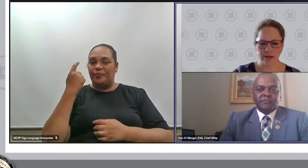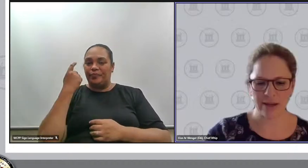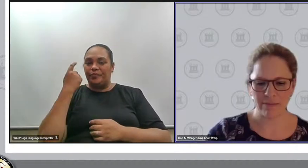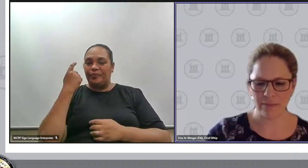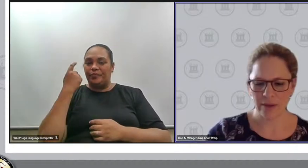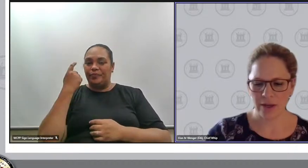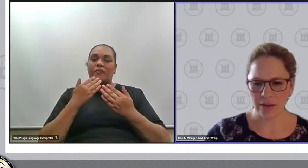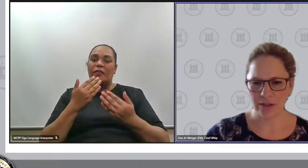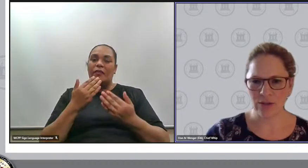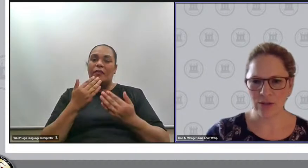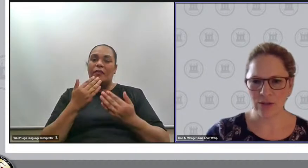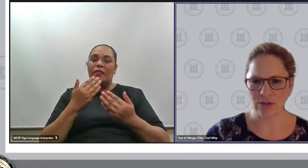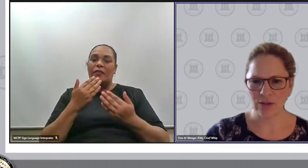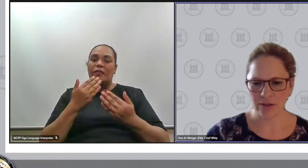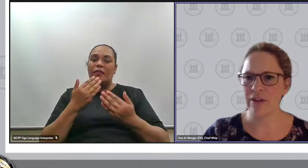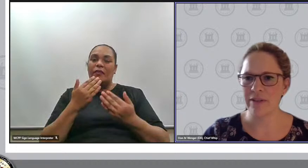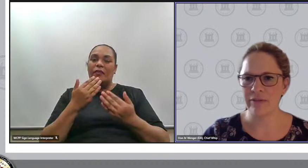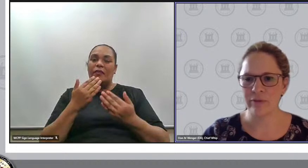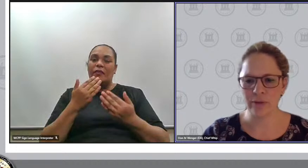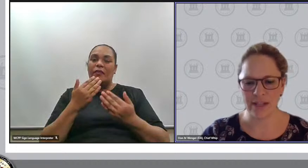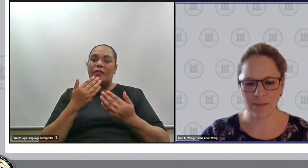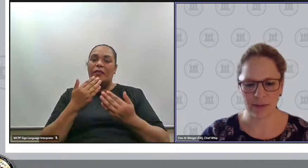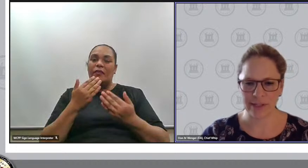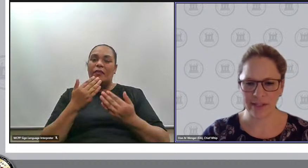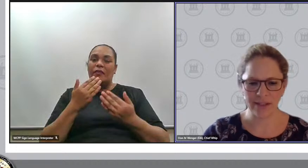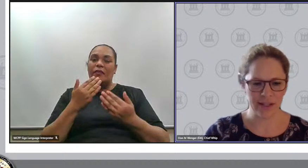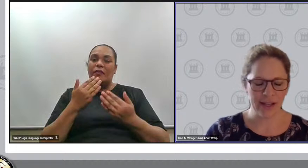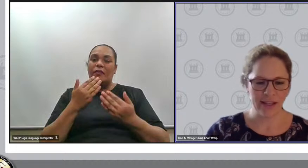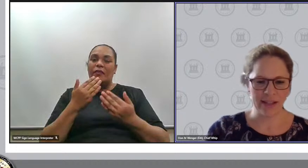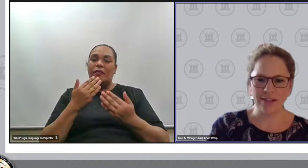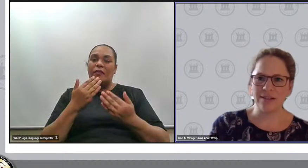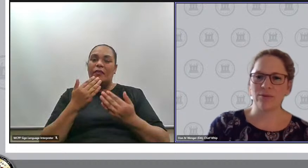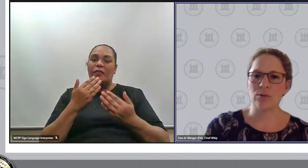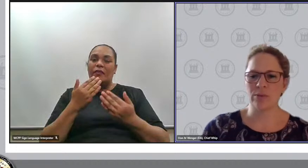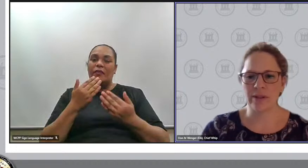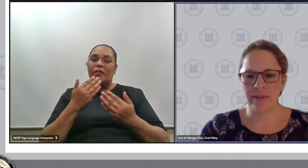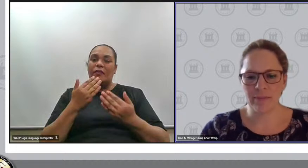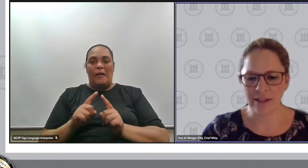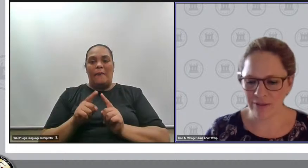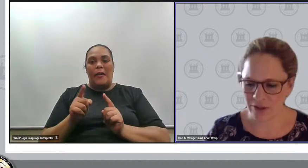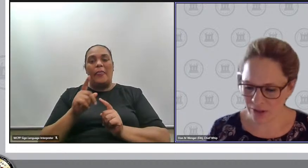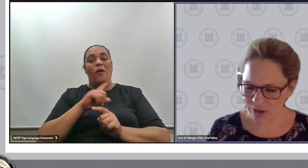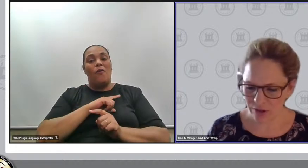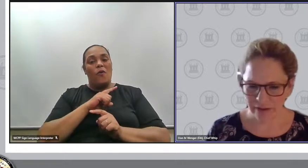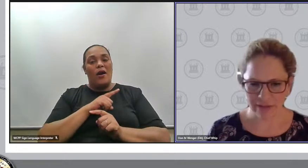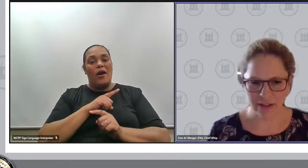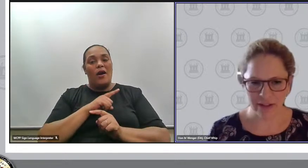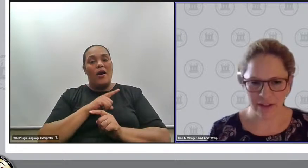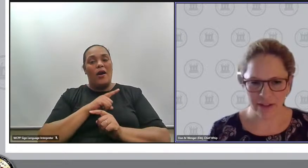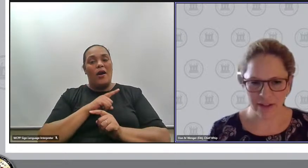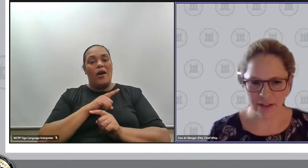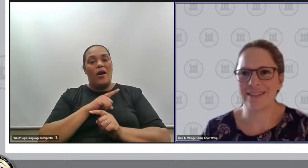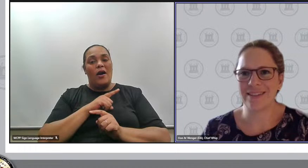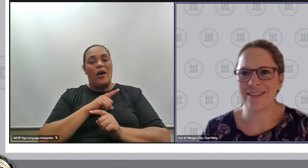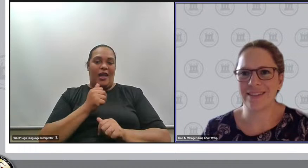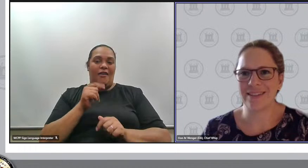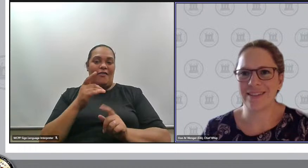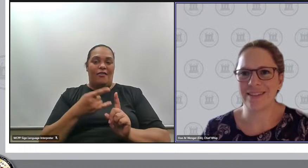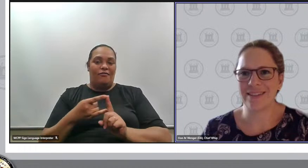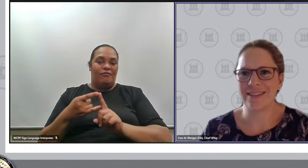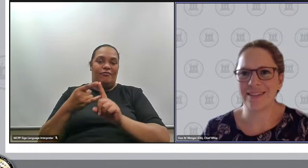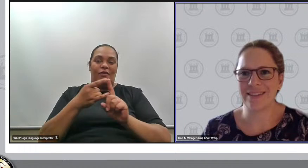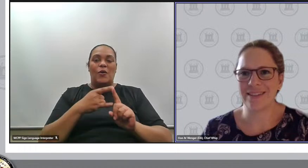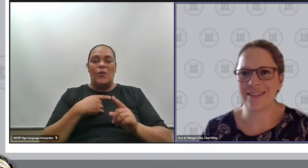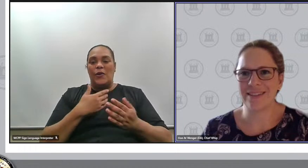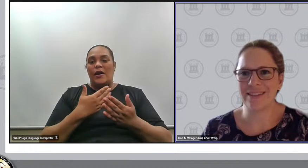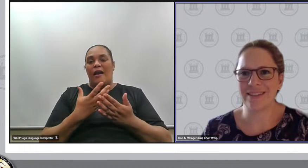for those introductions and for having the full team here present. That is, of course, one of the big advantages of having the virtual meeting, is that we can